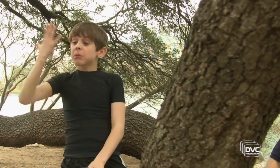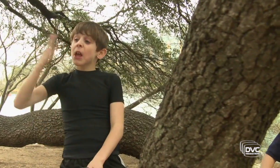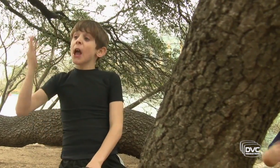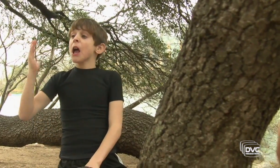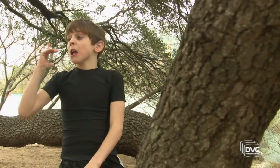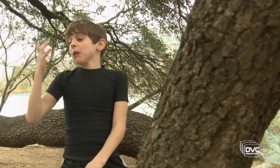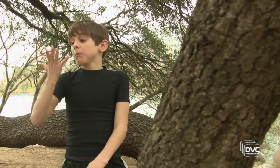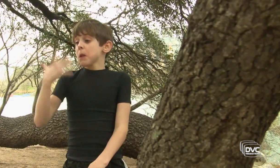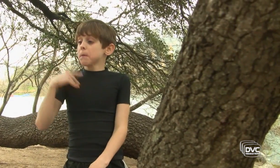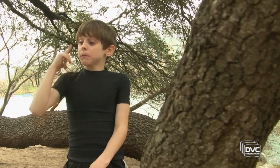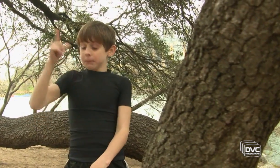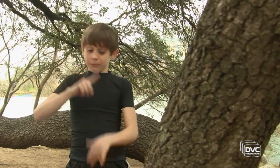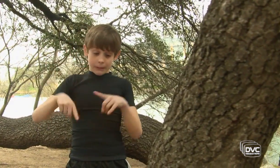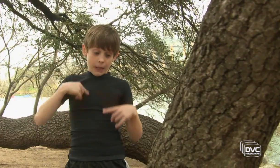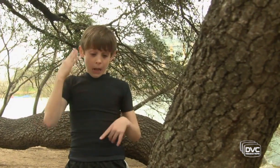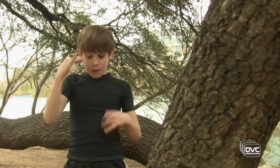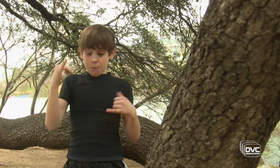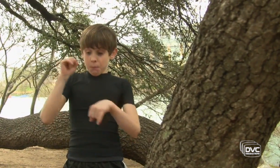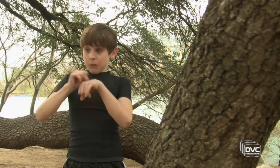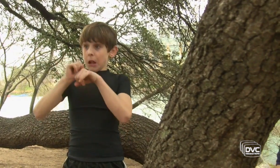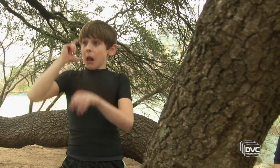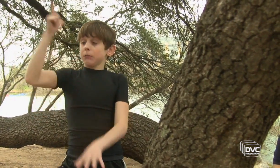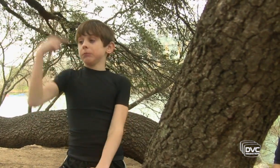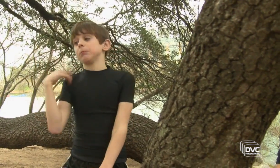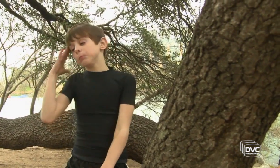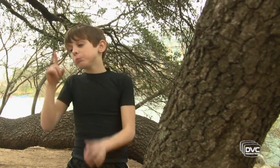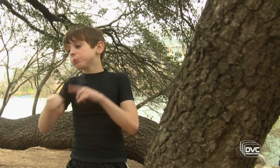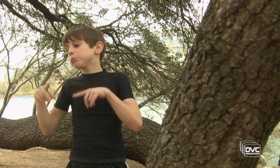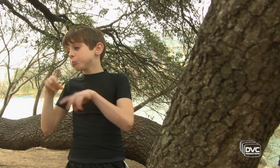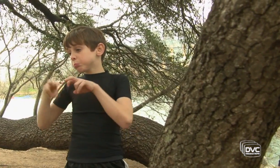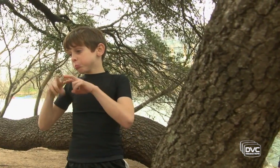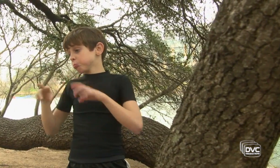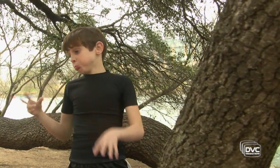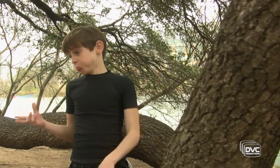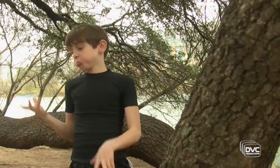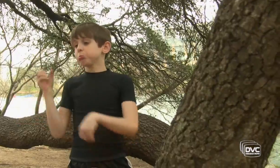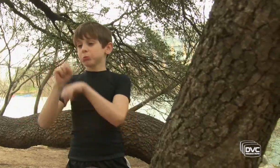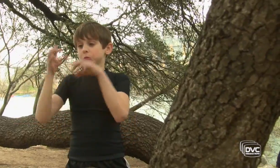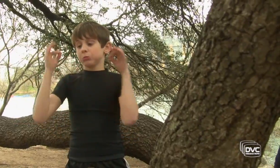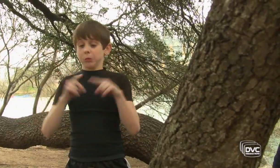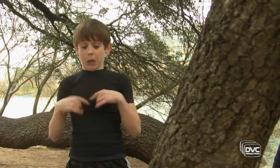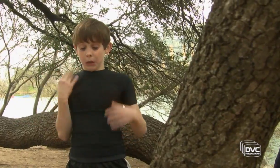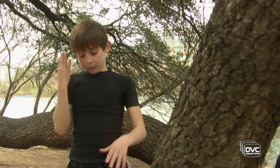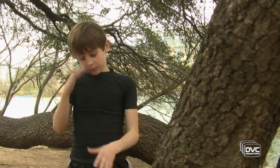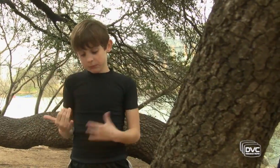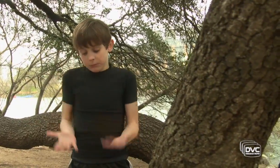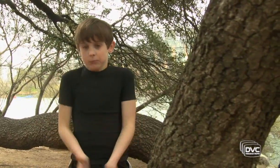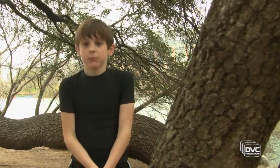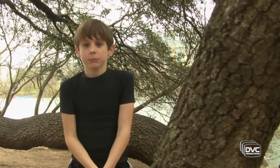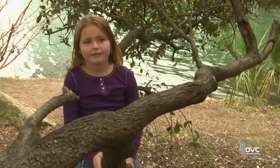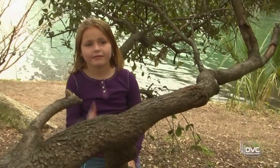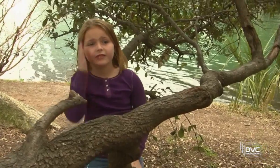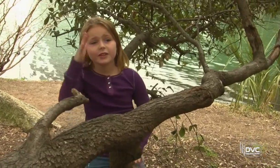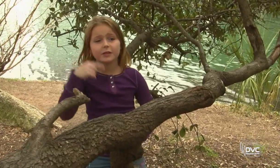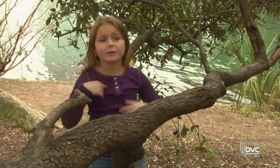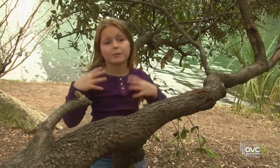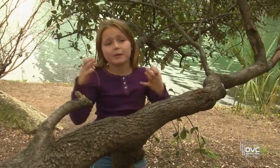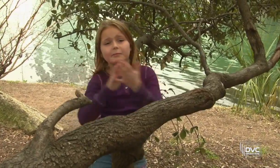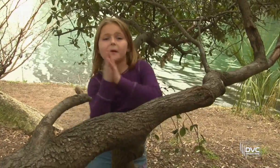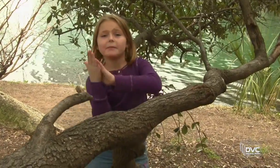I can become a person who gives speeches. Or in the future, I could do many things. I haven't decided yet. I want to become,